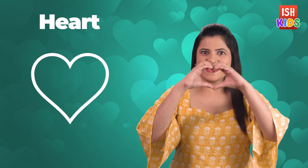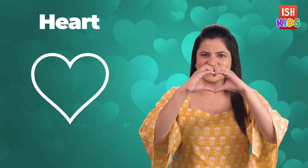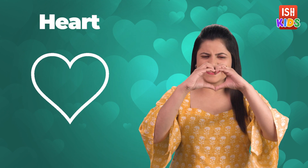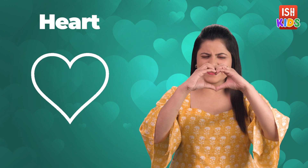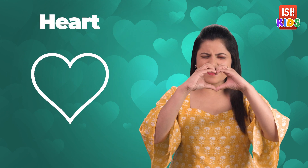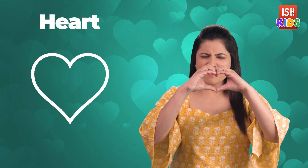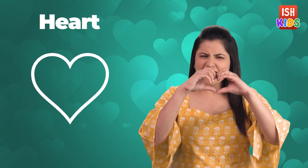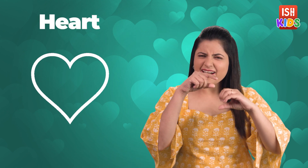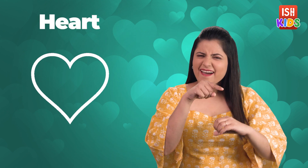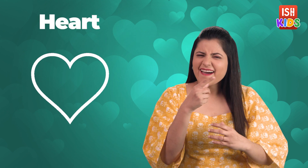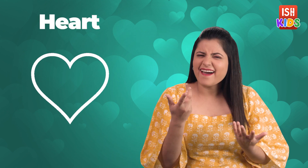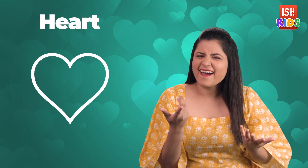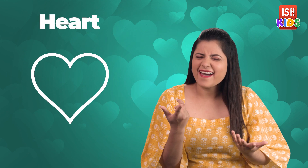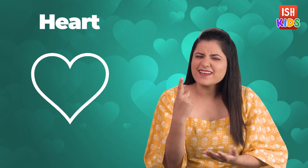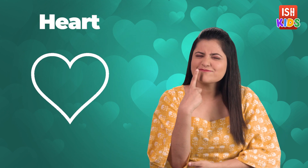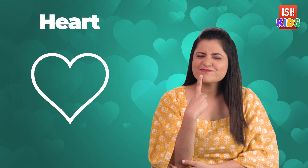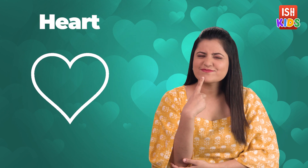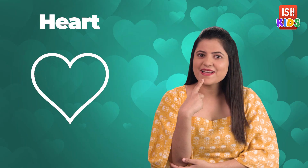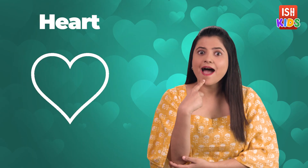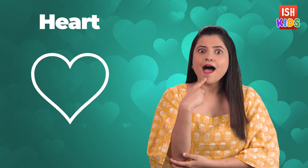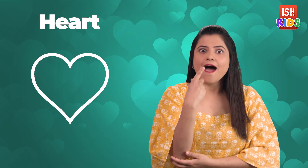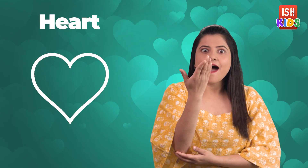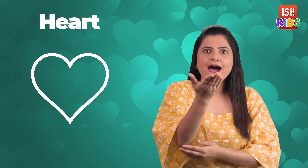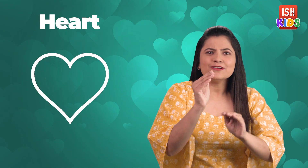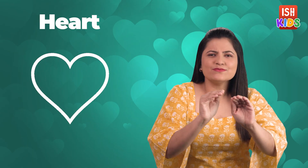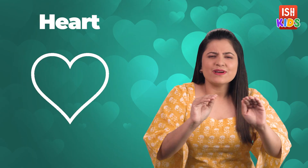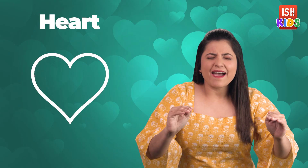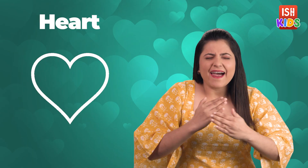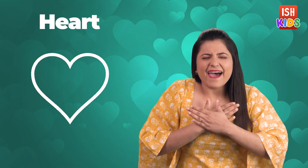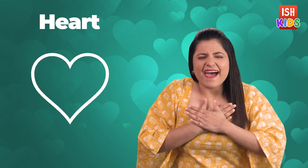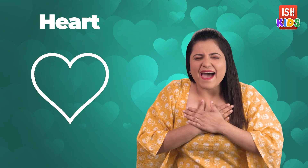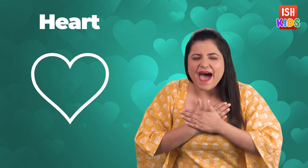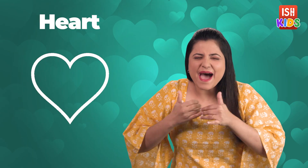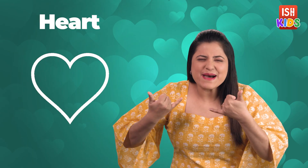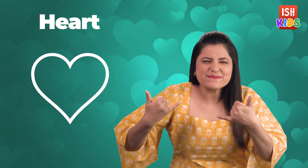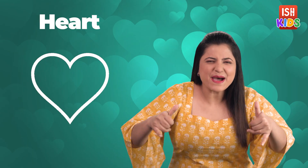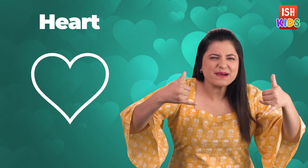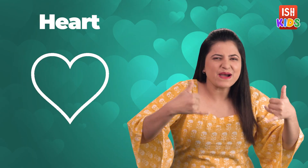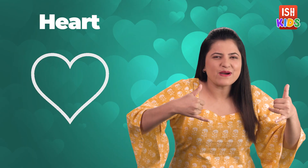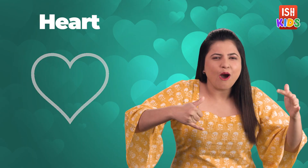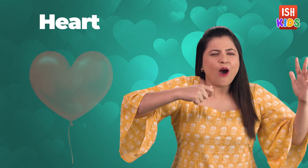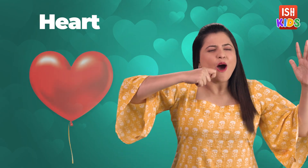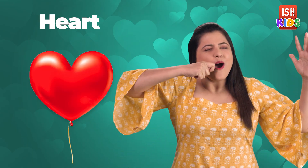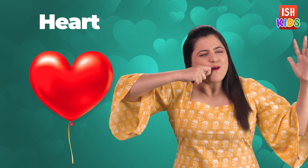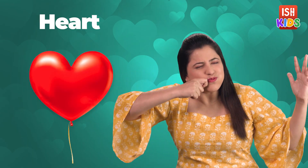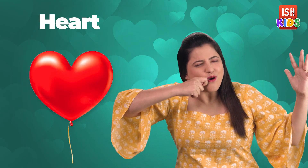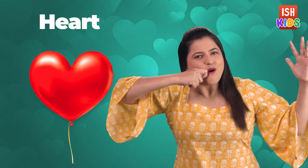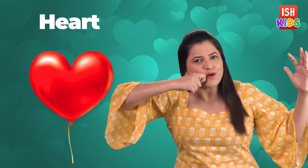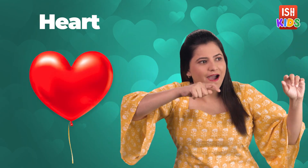Heart. Where have you seen this? Yes, you kids love blowing the balloon, which is in